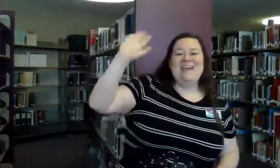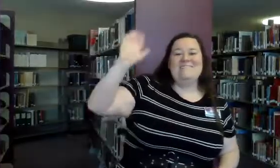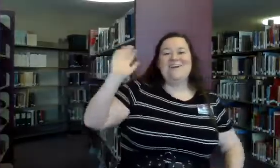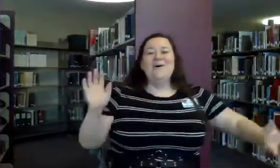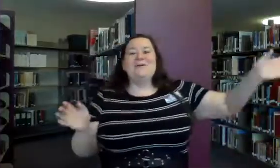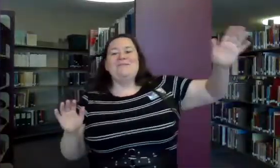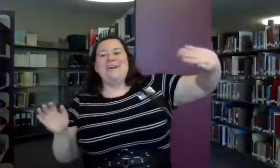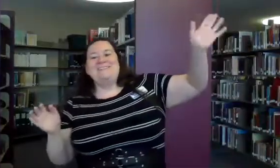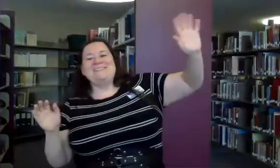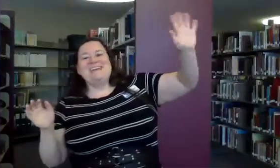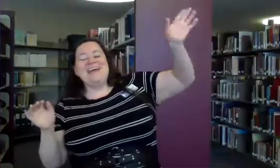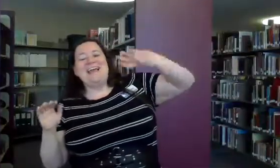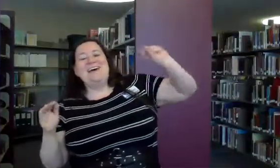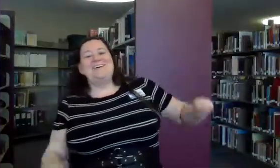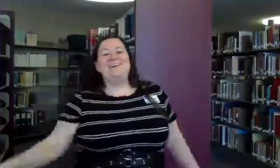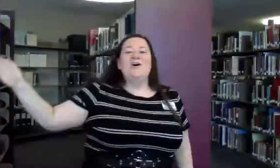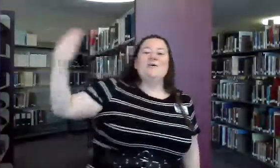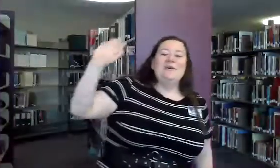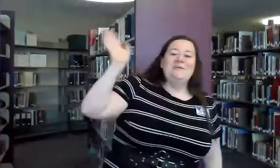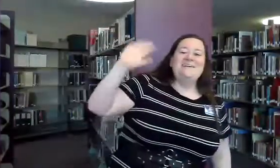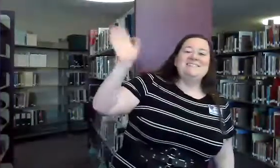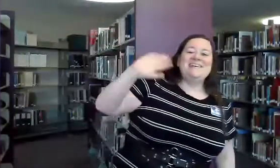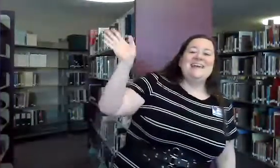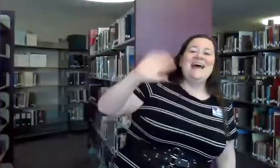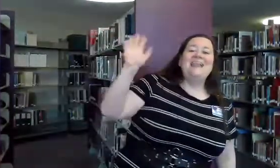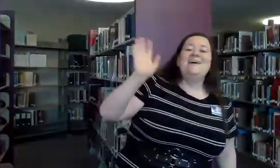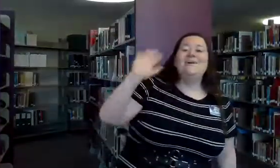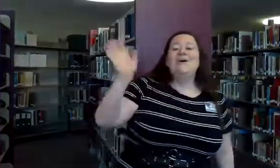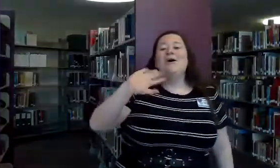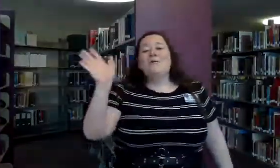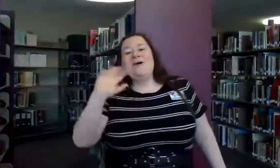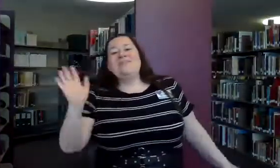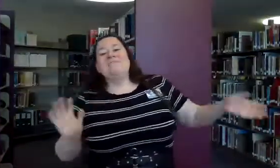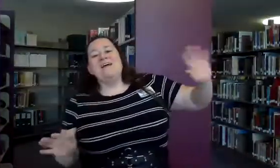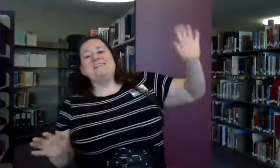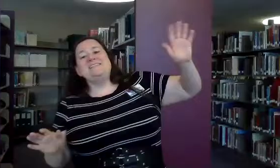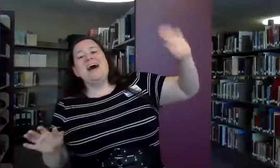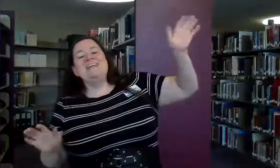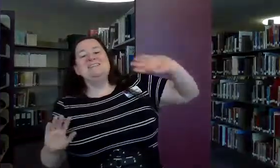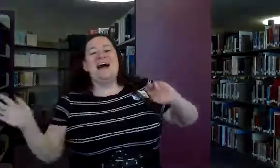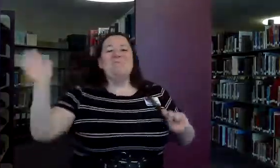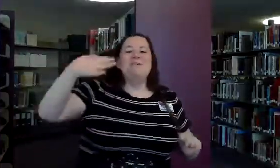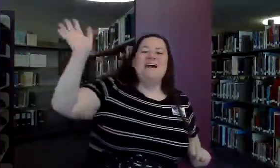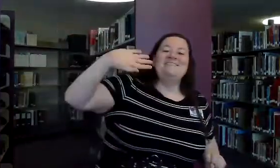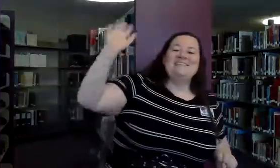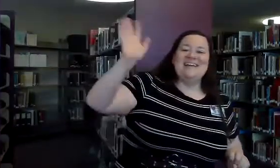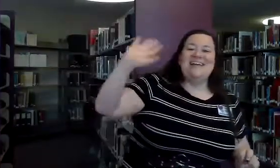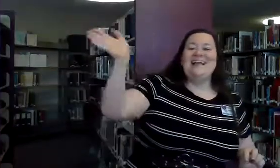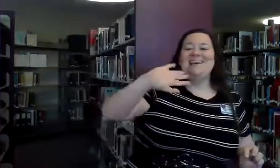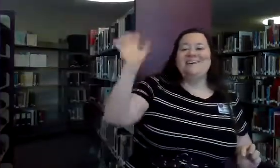wave. We wave and sing hello. We wave and sing hello. With our friends at Toddler Time, we wave and sing